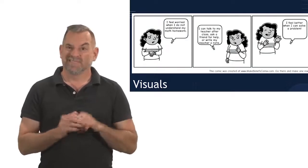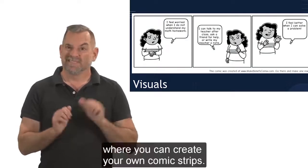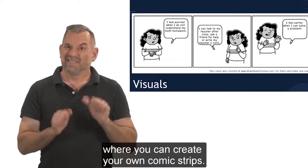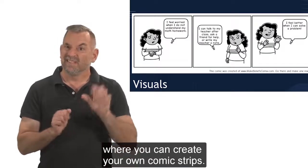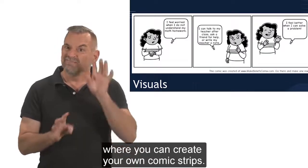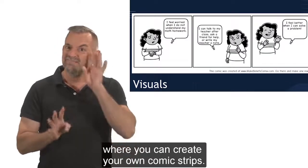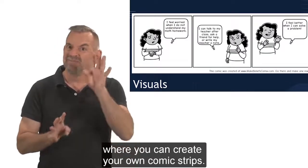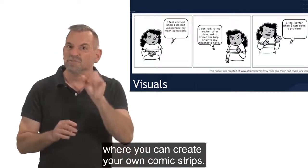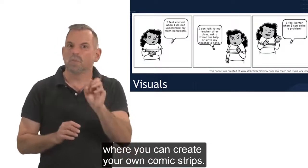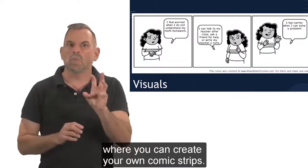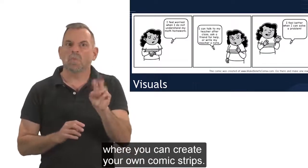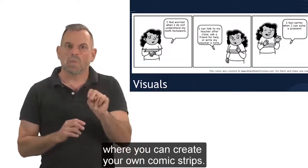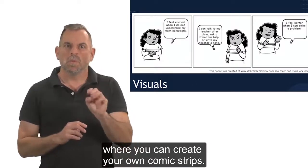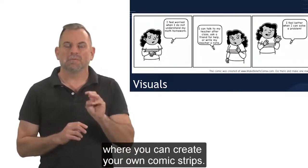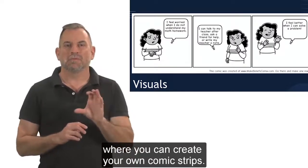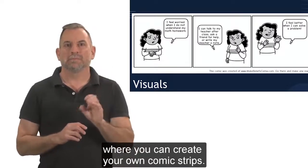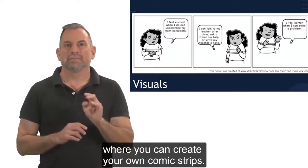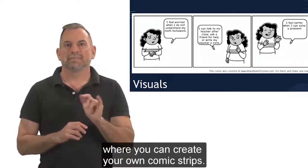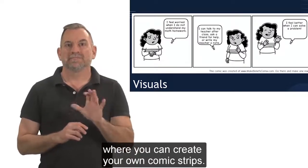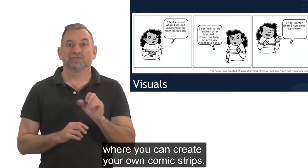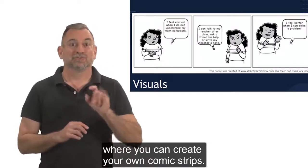where you can create your own comic strips.